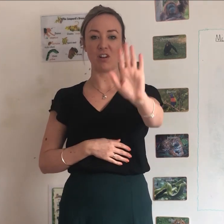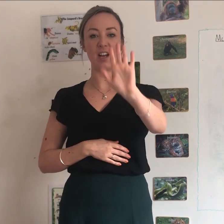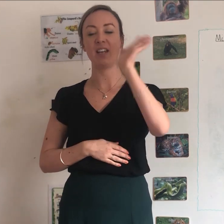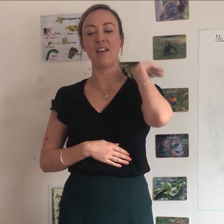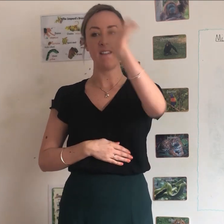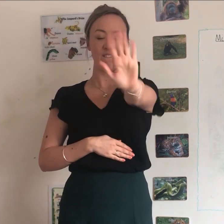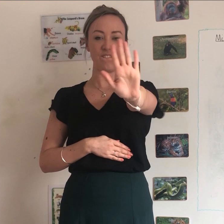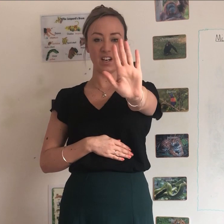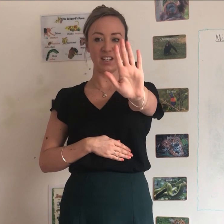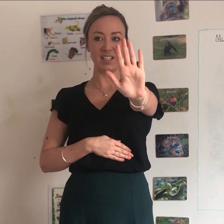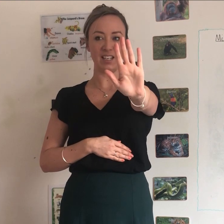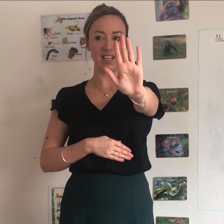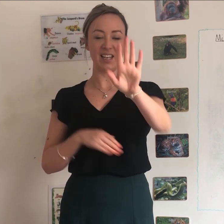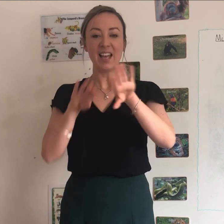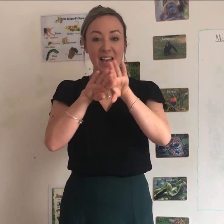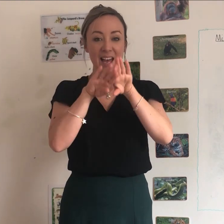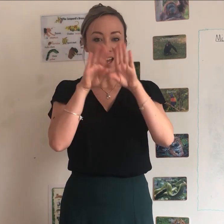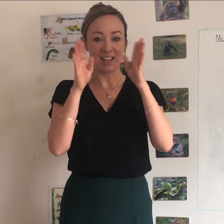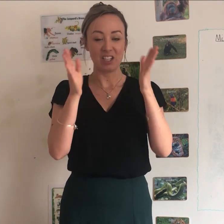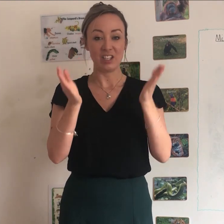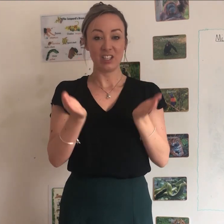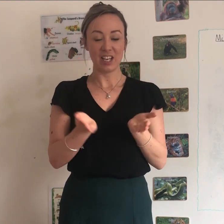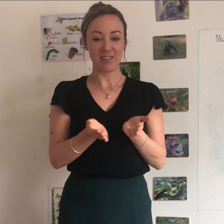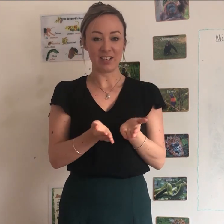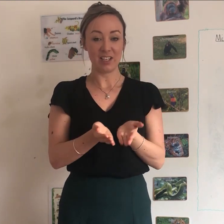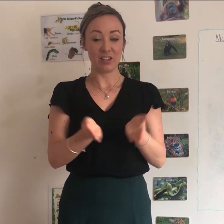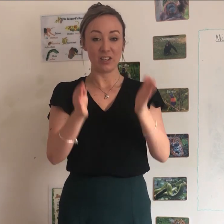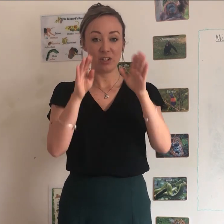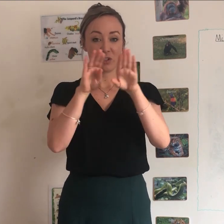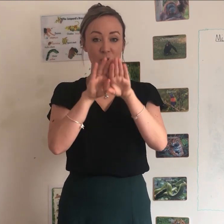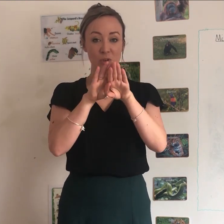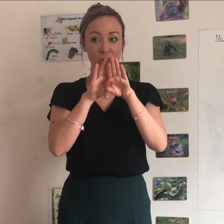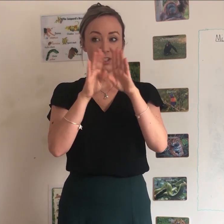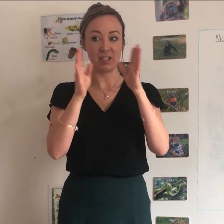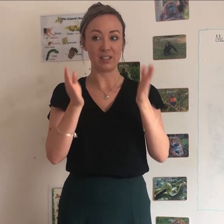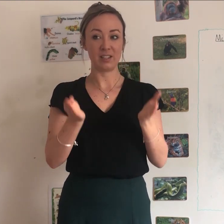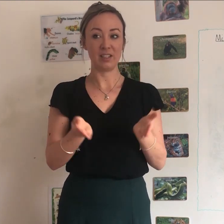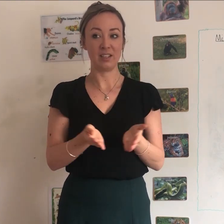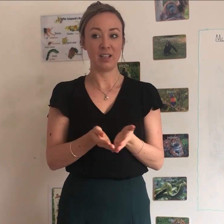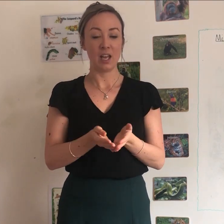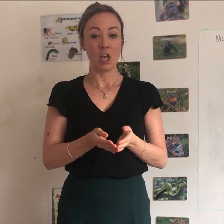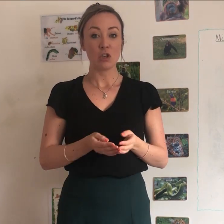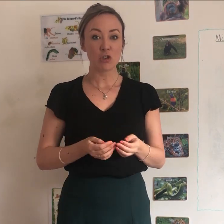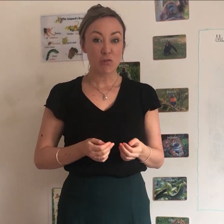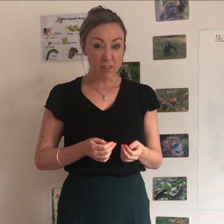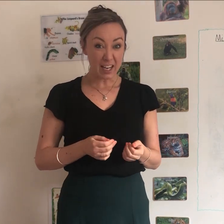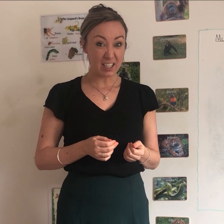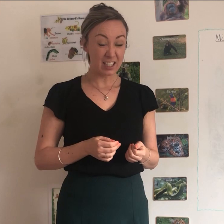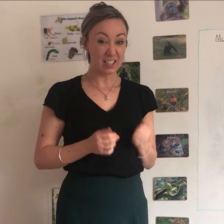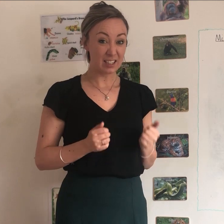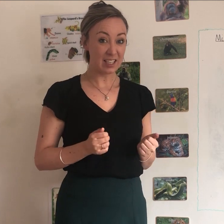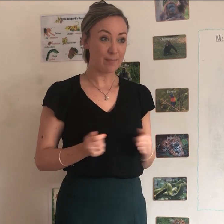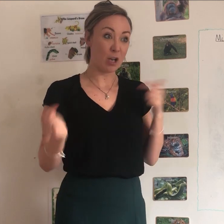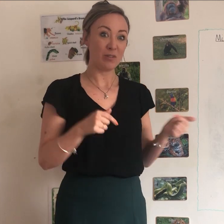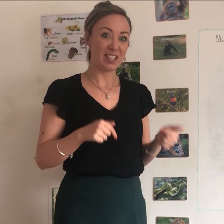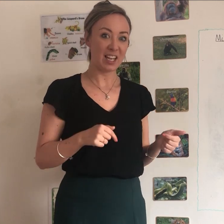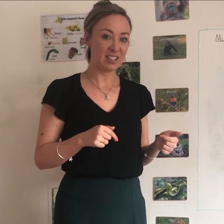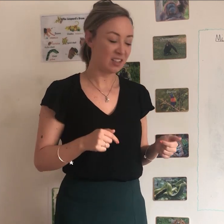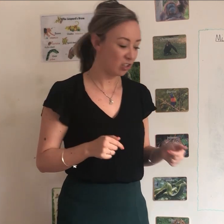try, finally, Achi-Cheri the tortoise tricked Asibo to get in the